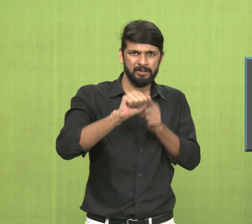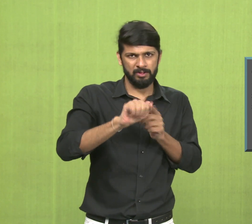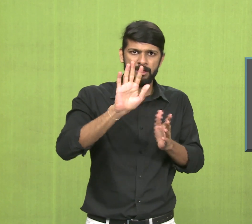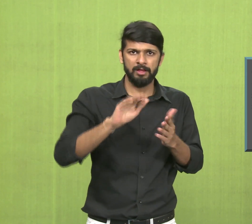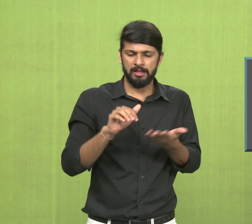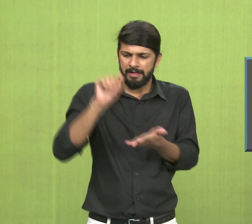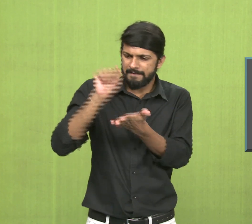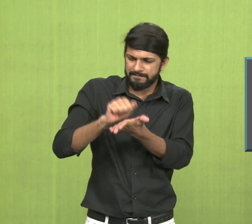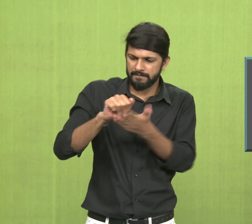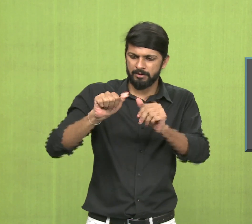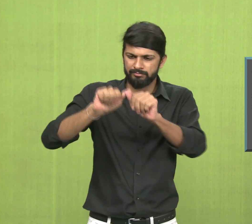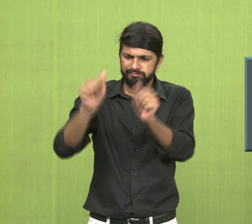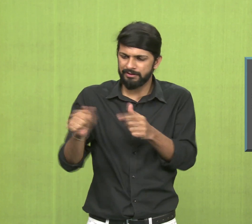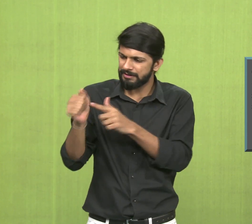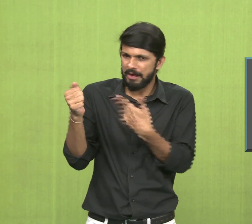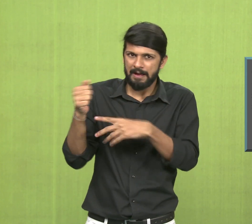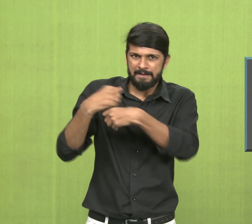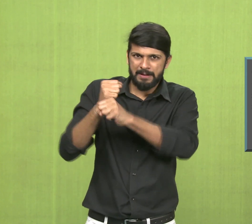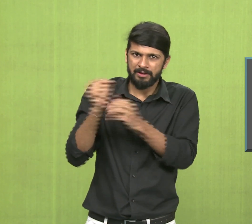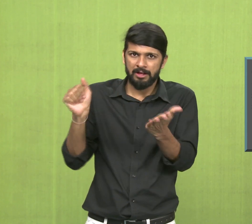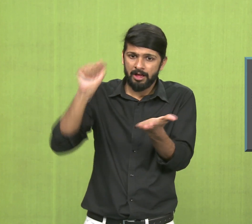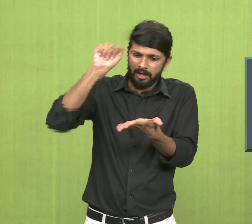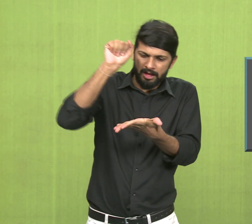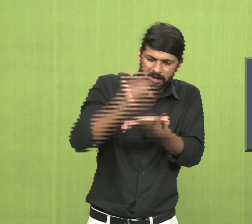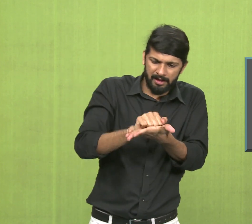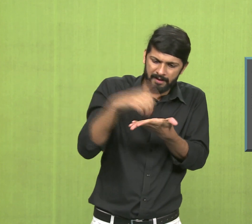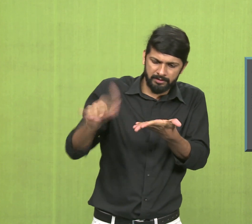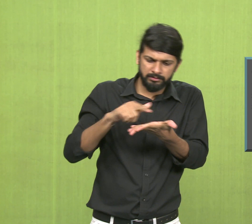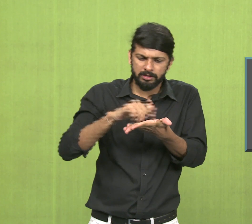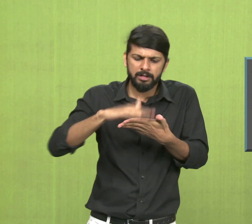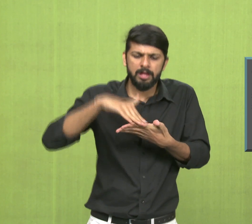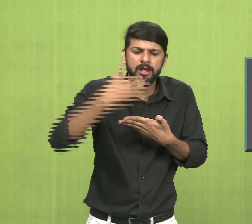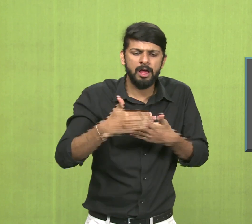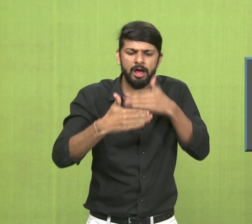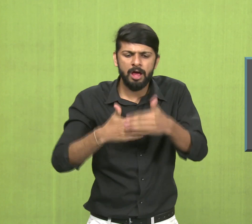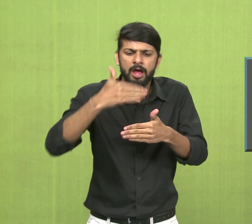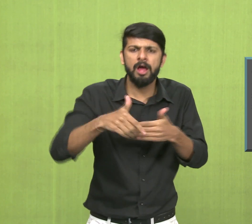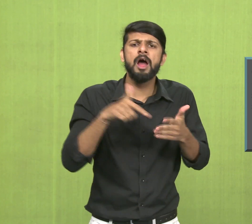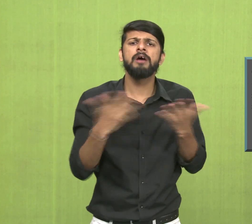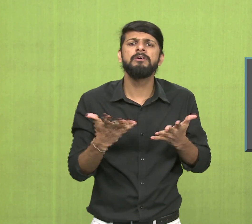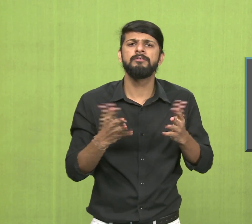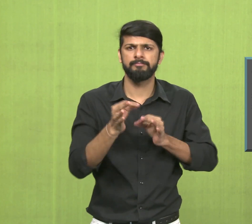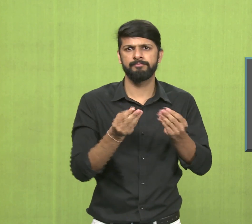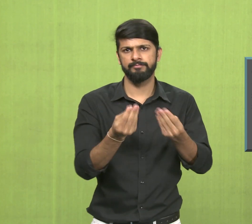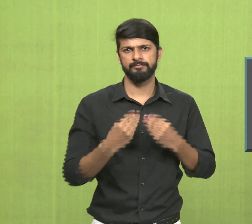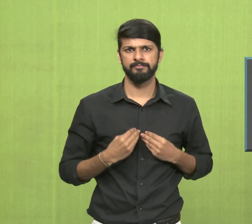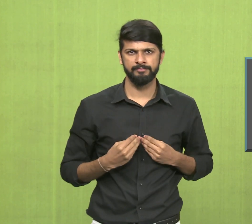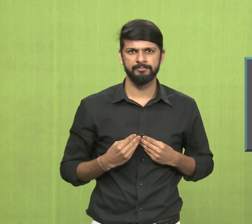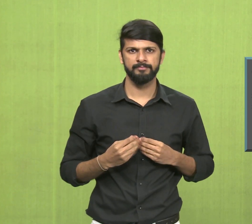Question number 3. In printing, how many steps are involved in finishing the